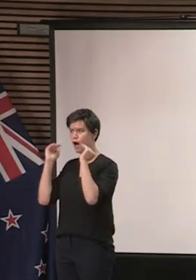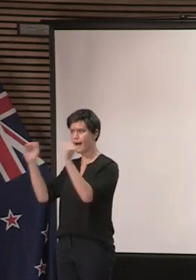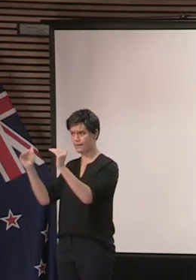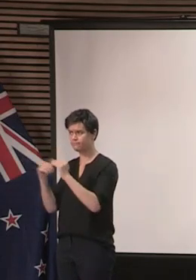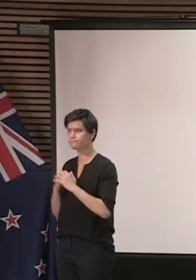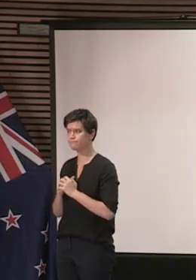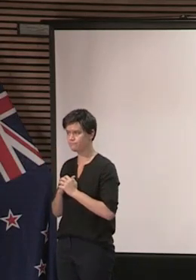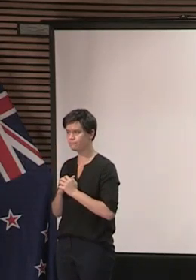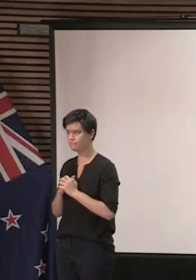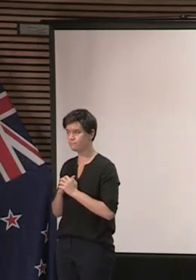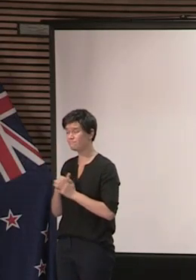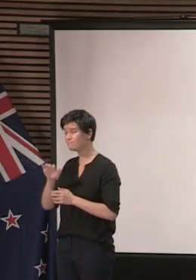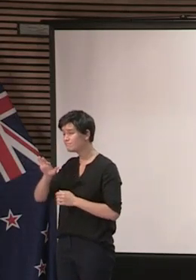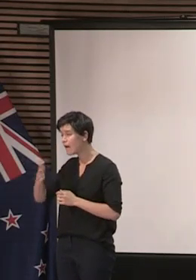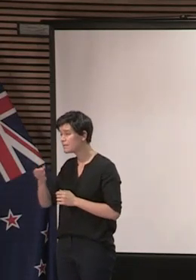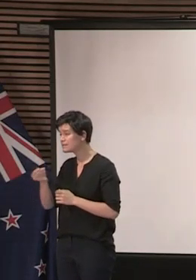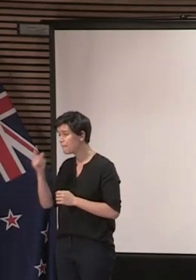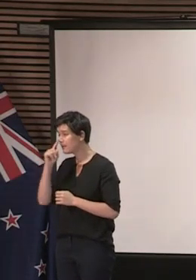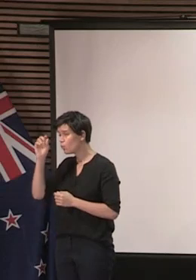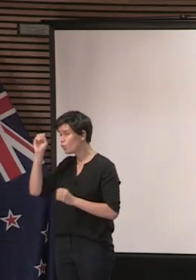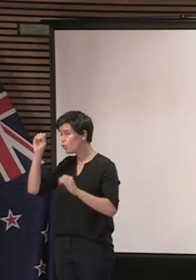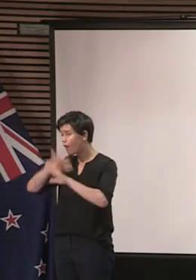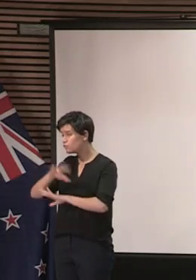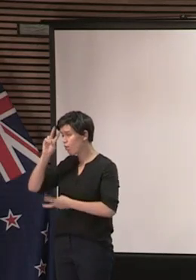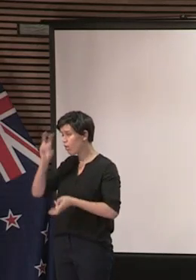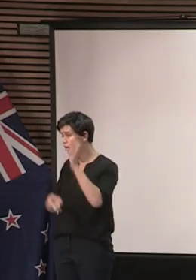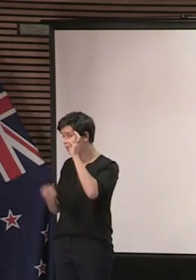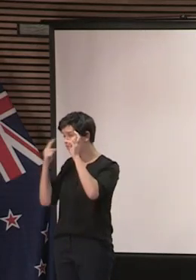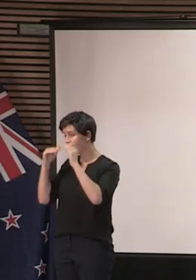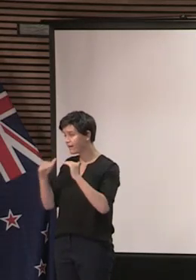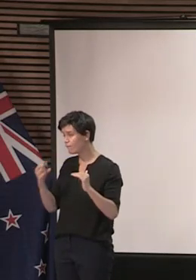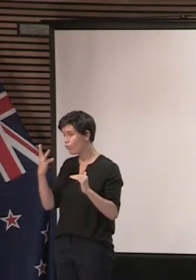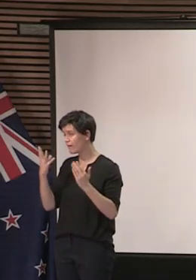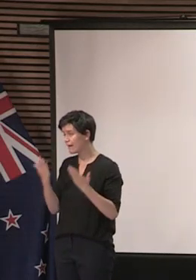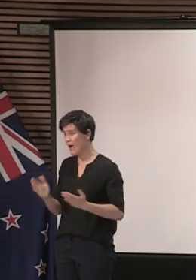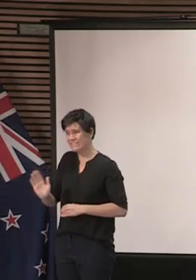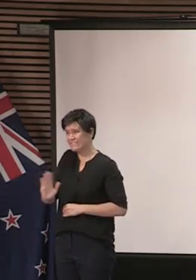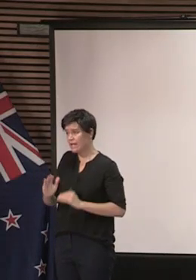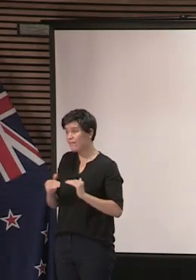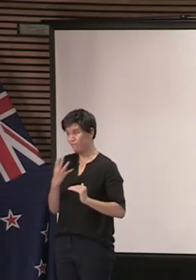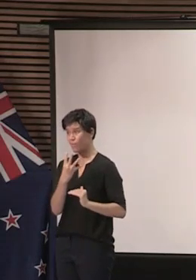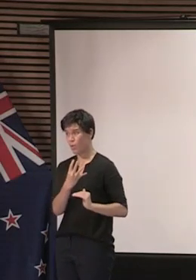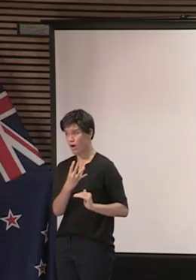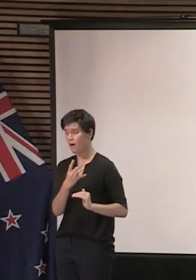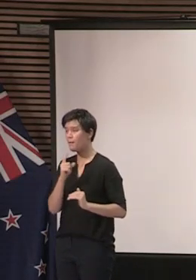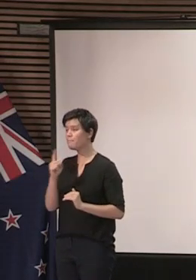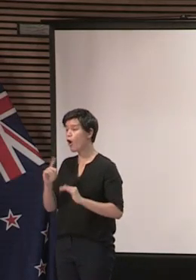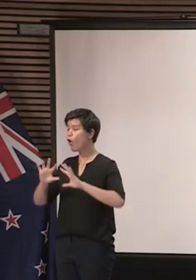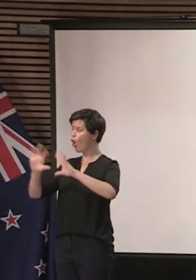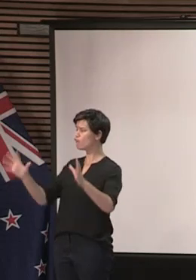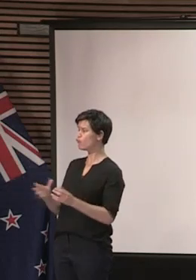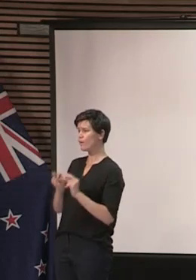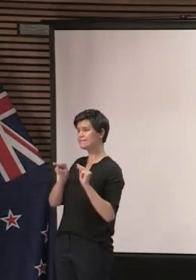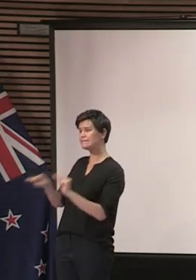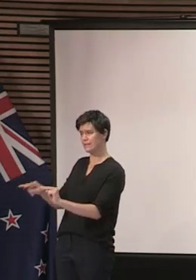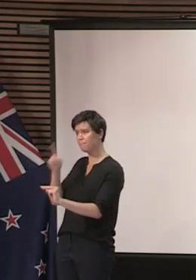some confusion, overall, New Zealand as a country has done exceptionally well with what has been a really, really rigorous approach